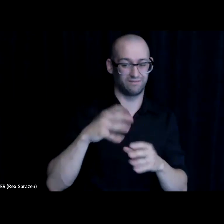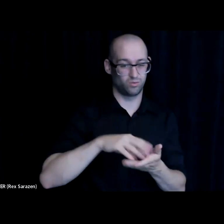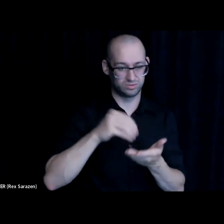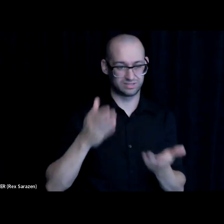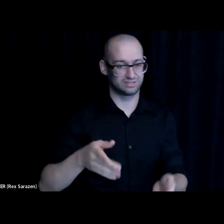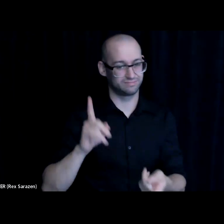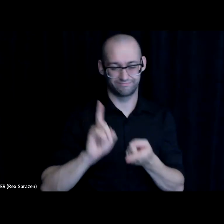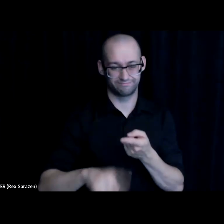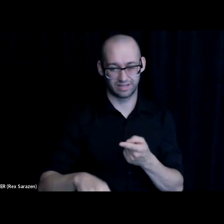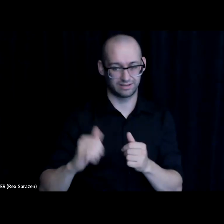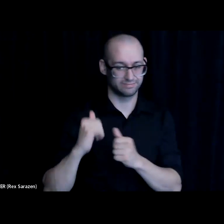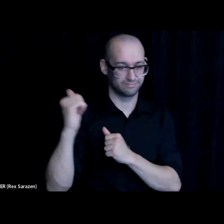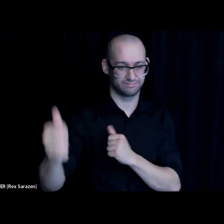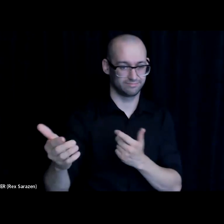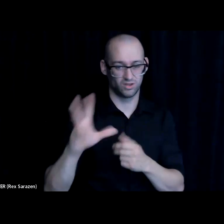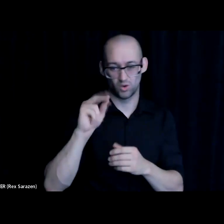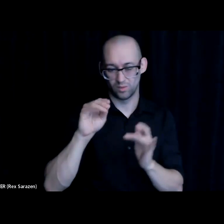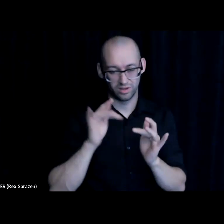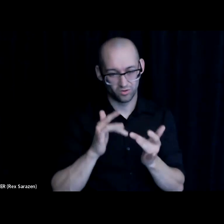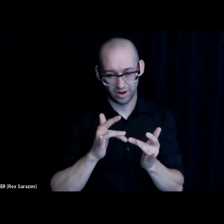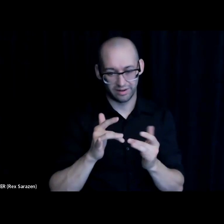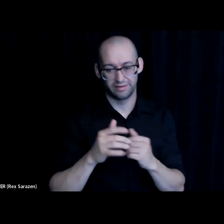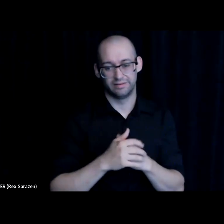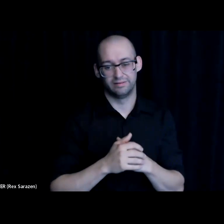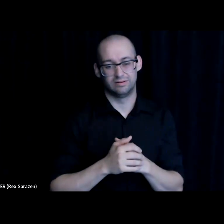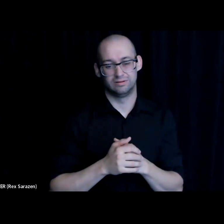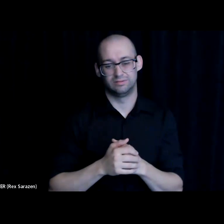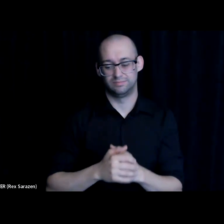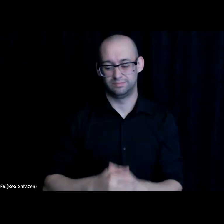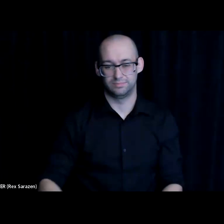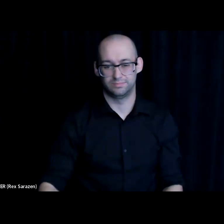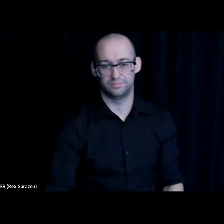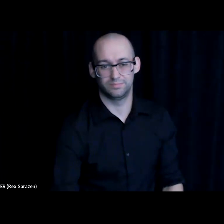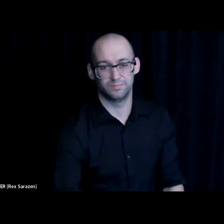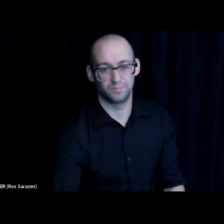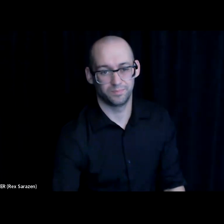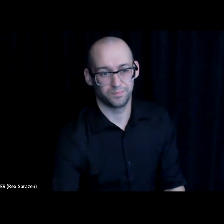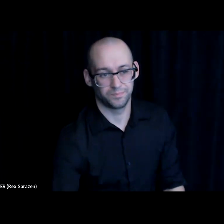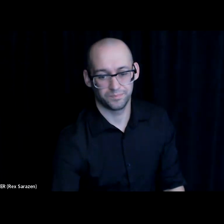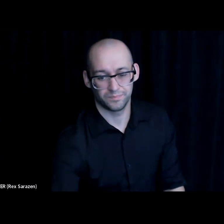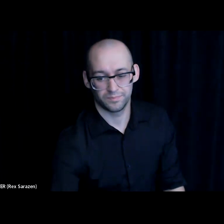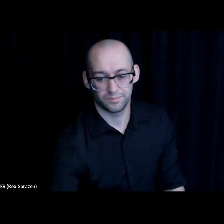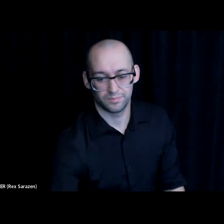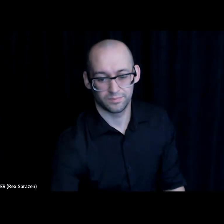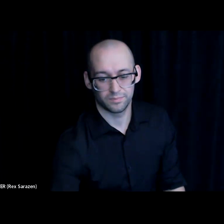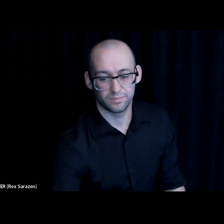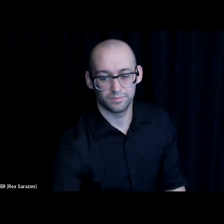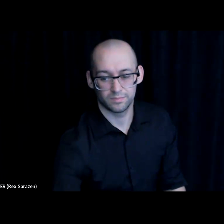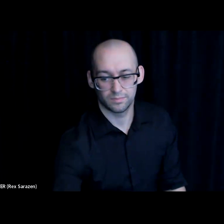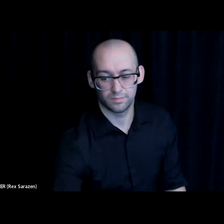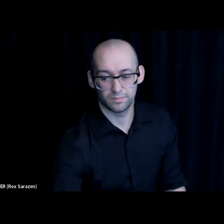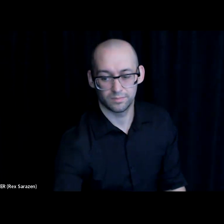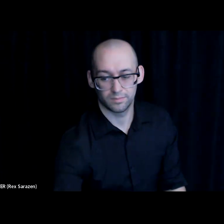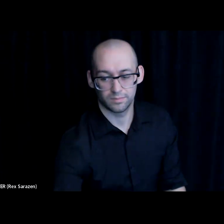in an area where it's farmland. There's no internet. And transportation is very difficult for most of our students because